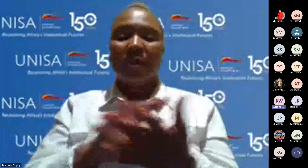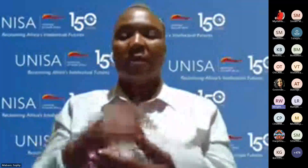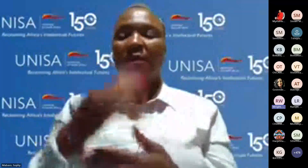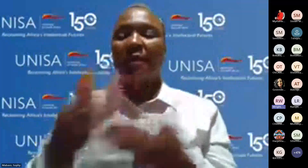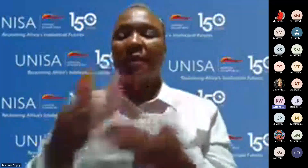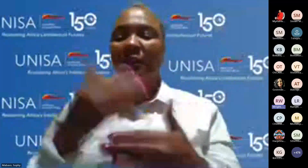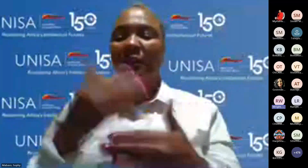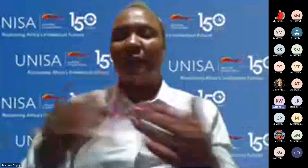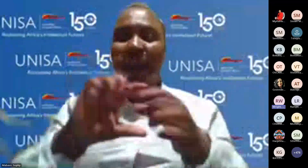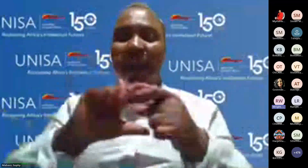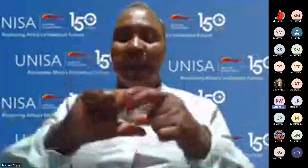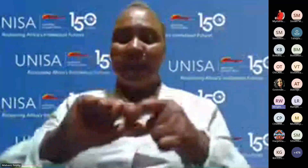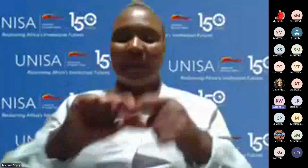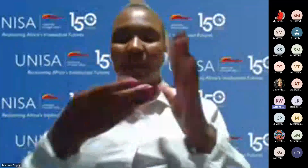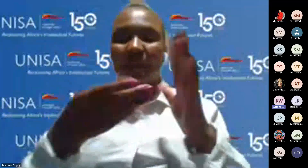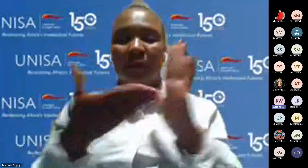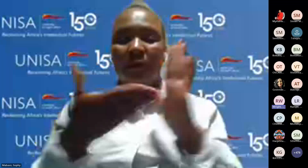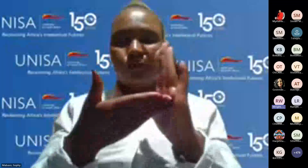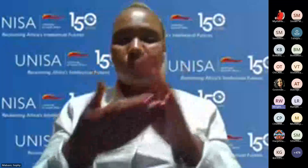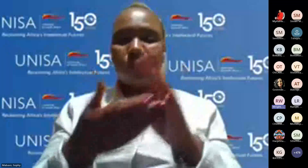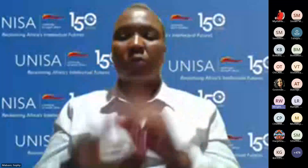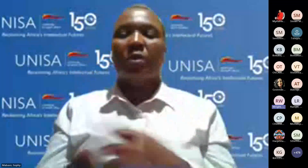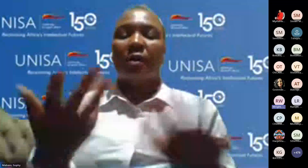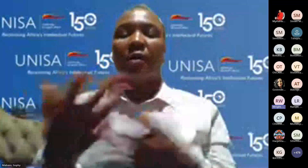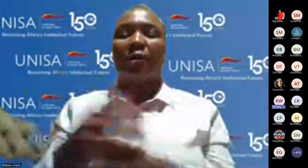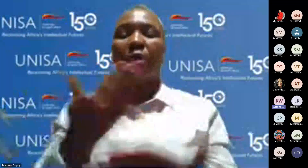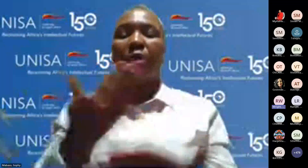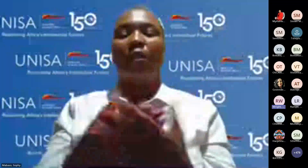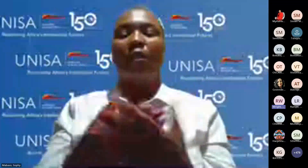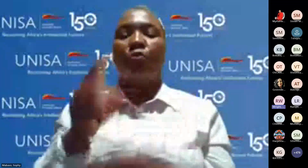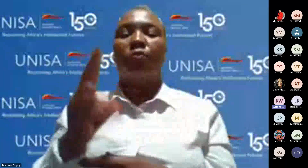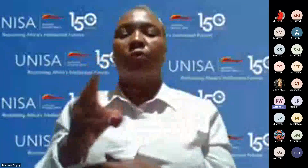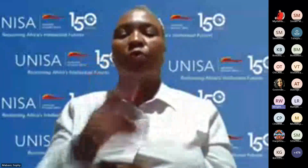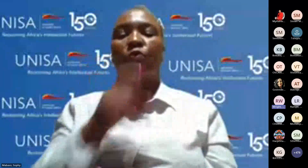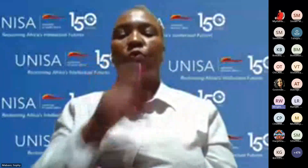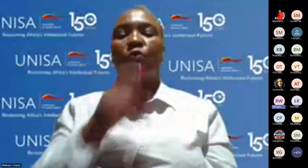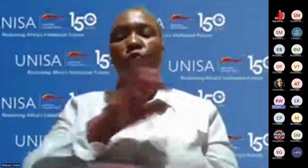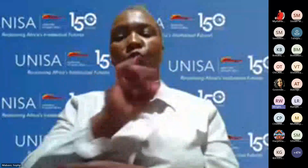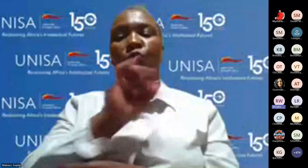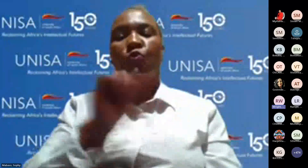contingency links available. So you can also, usually your